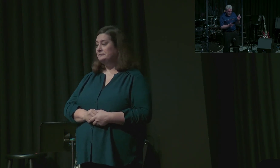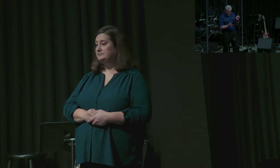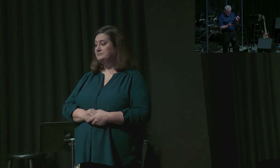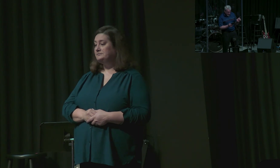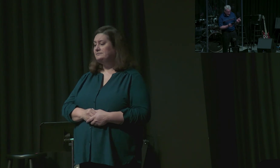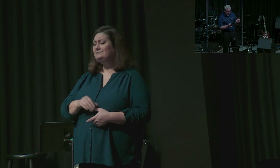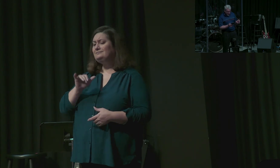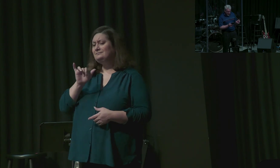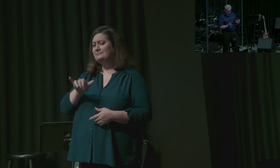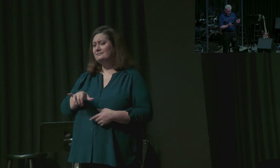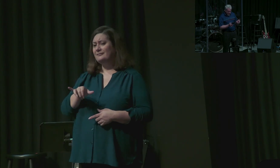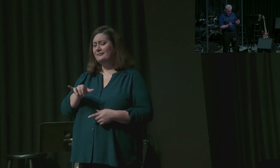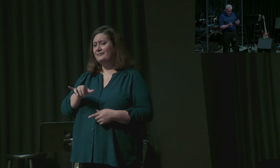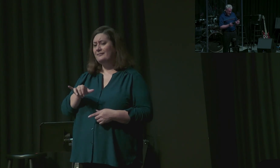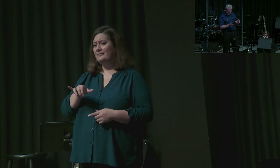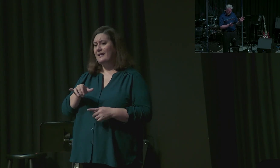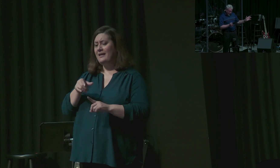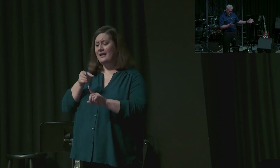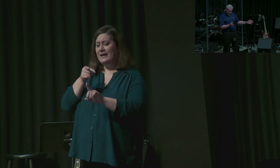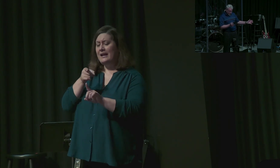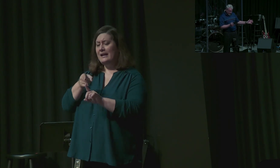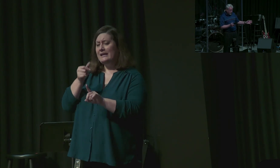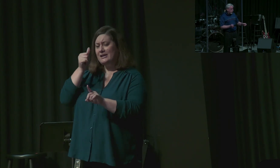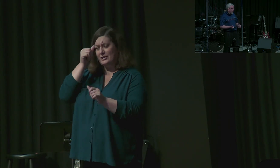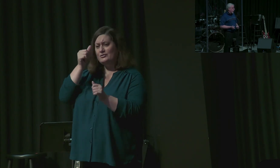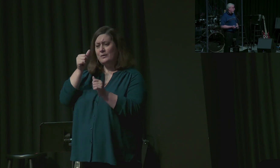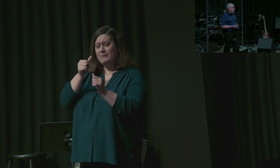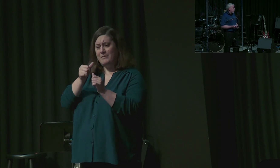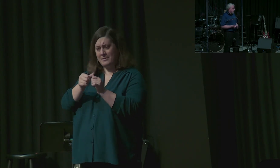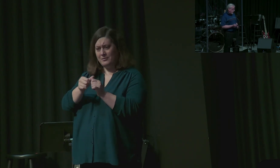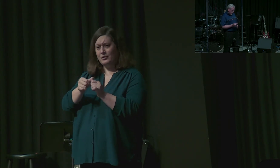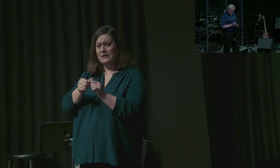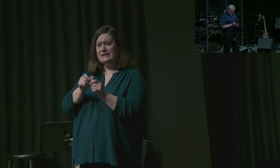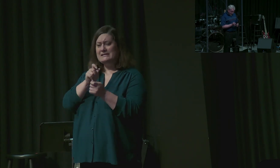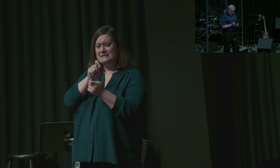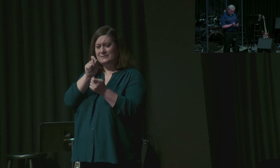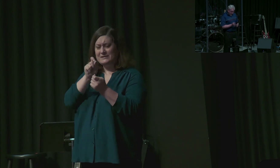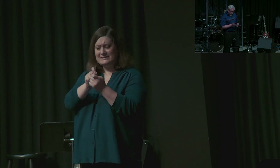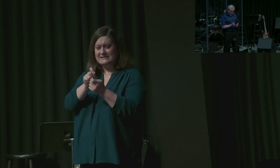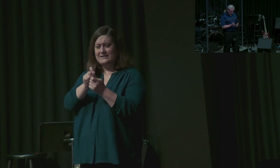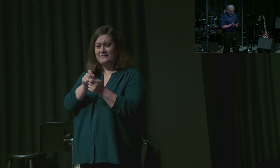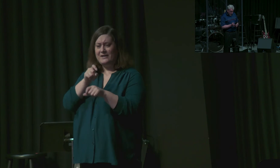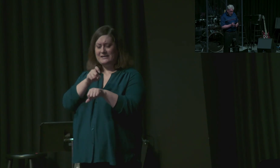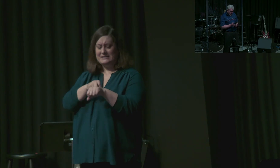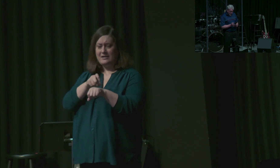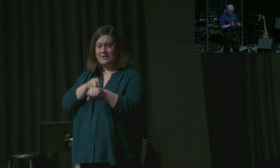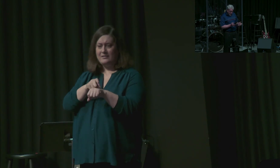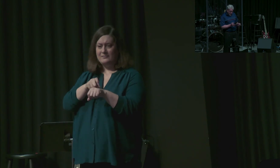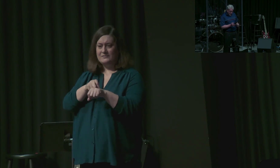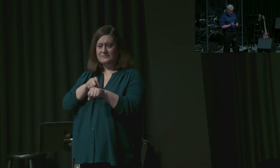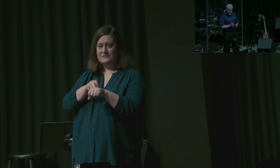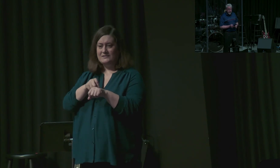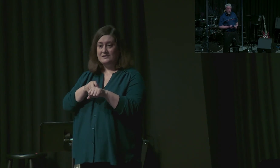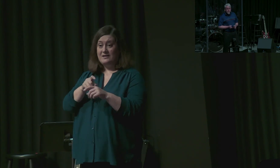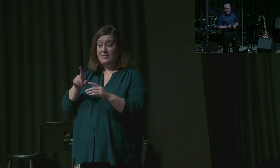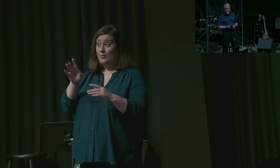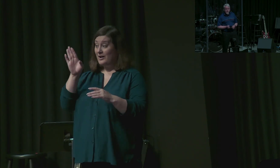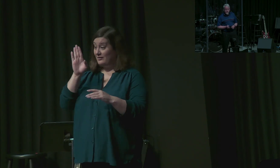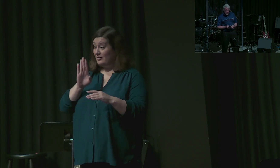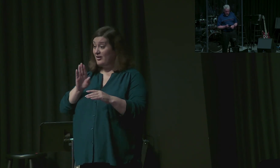back to specific times in his life where the angel of the Lord, the pre-incarnate Christ, had appeared to